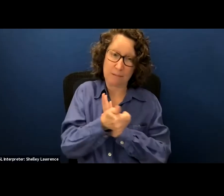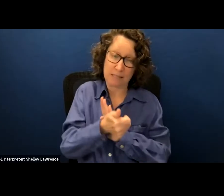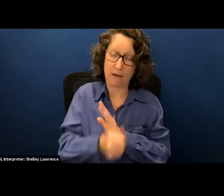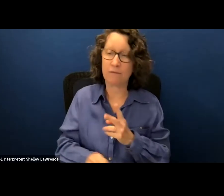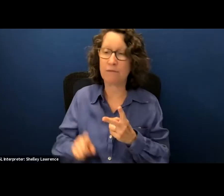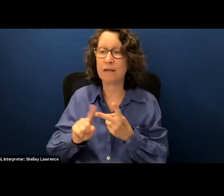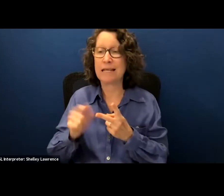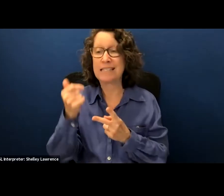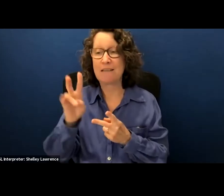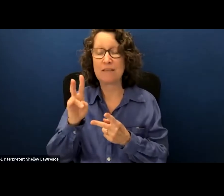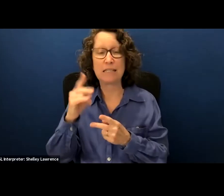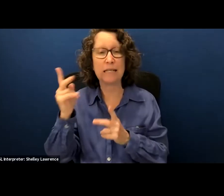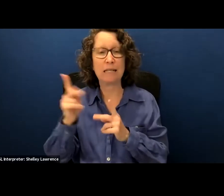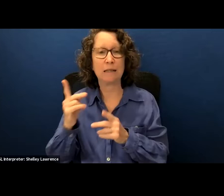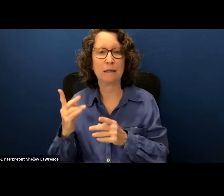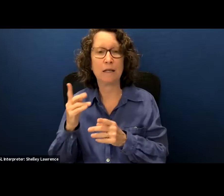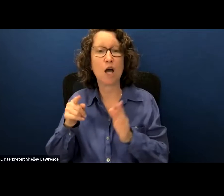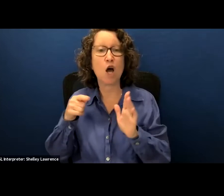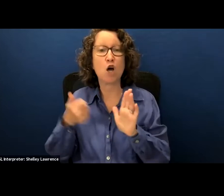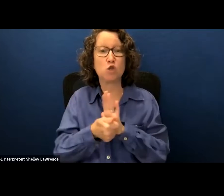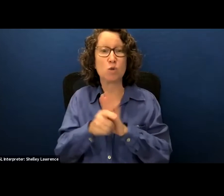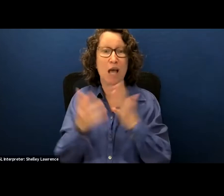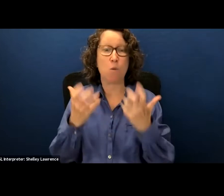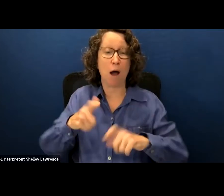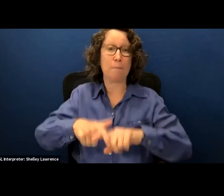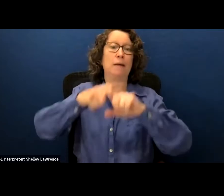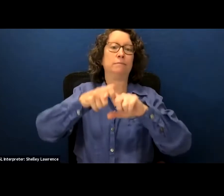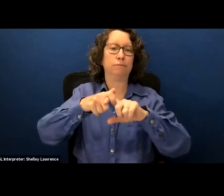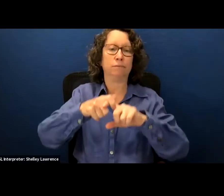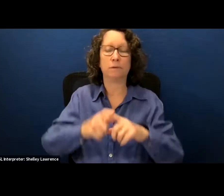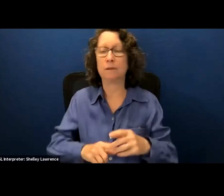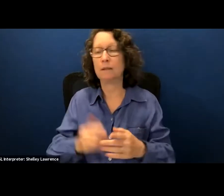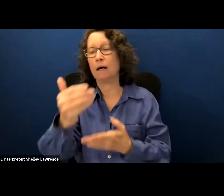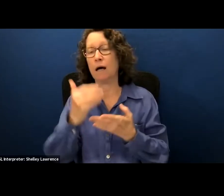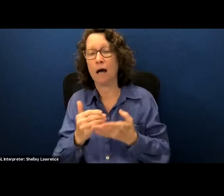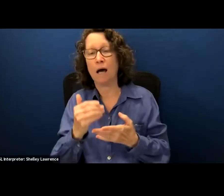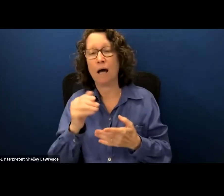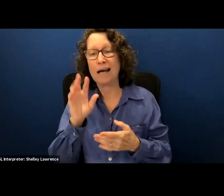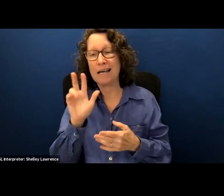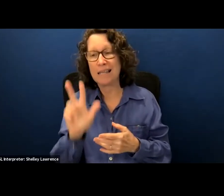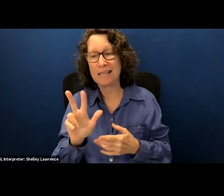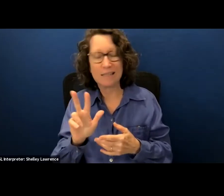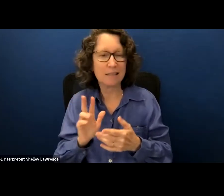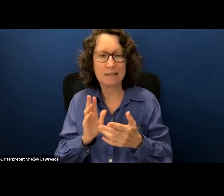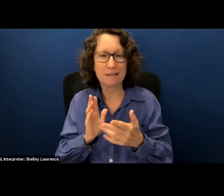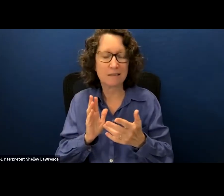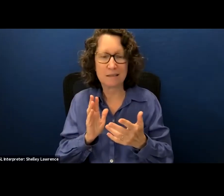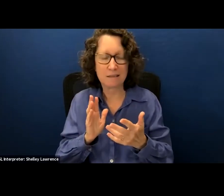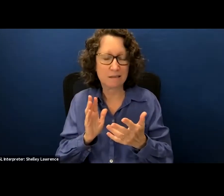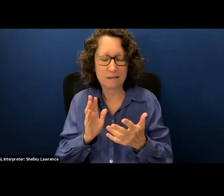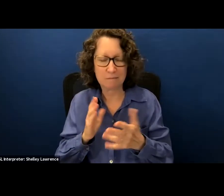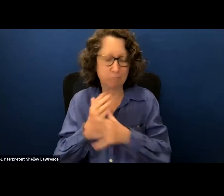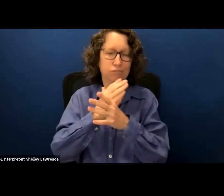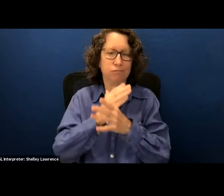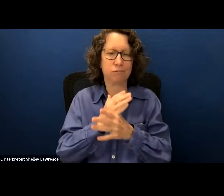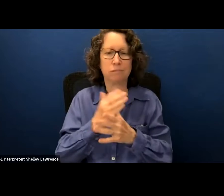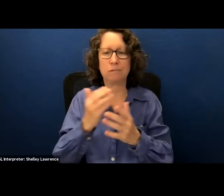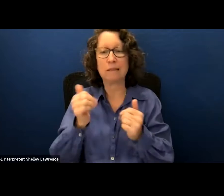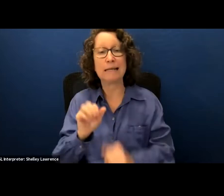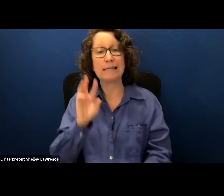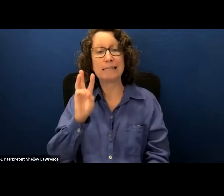interrupted suicides, 3 aborted suicides, 6 overdoses, which we do count